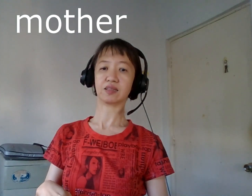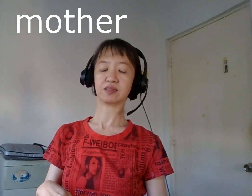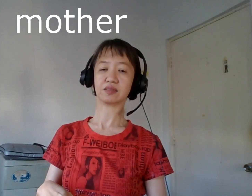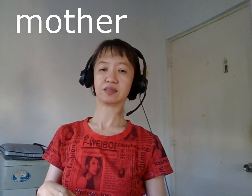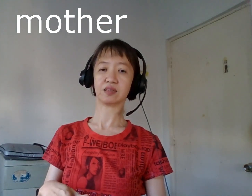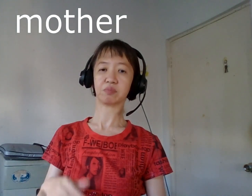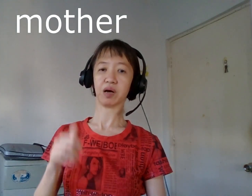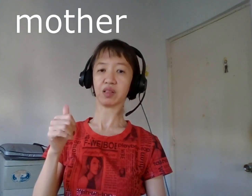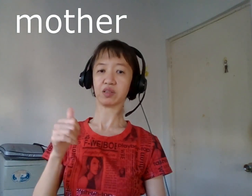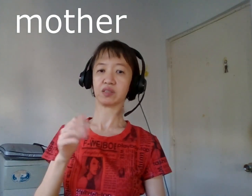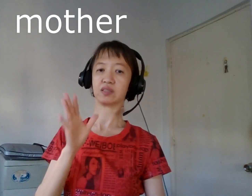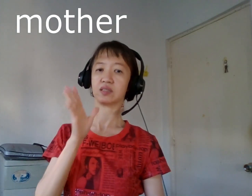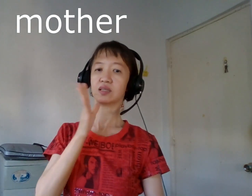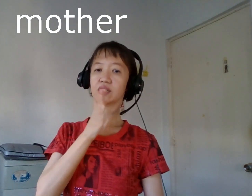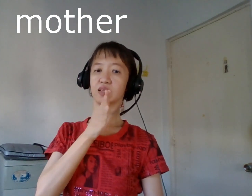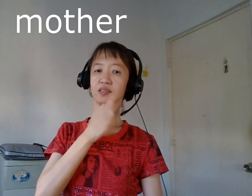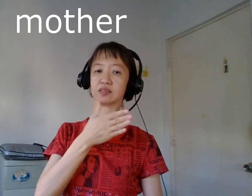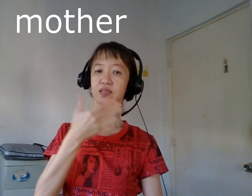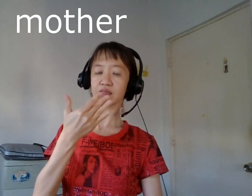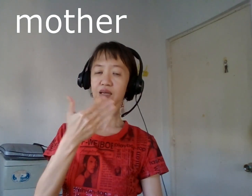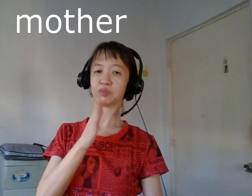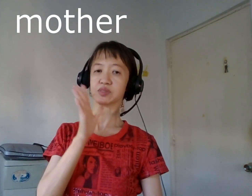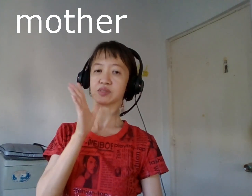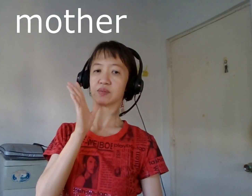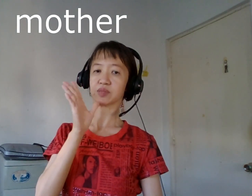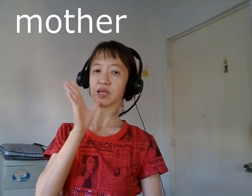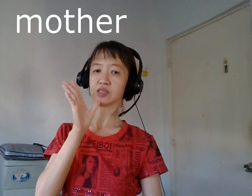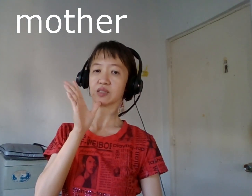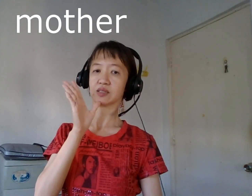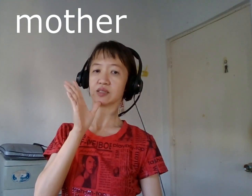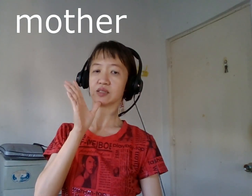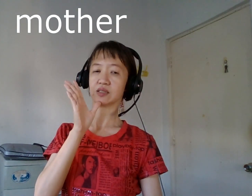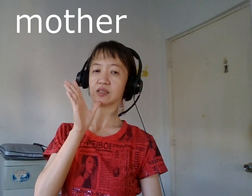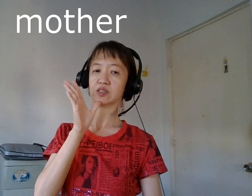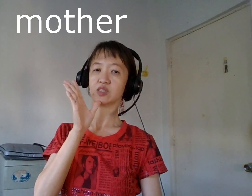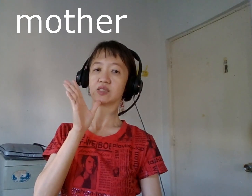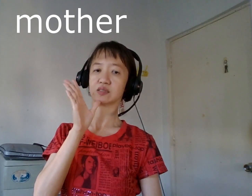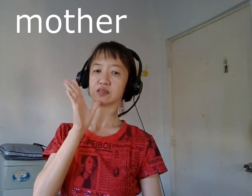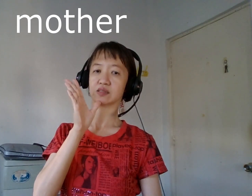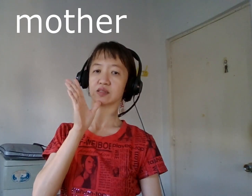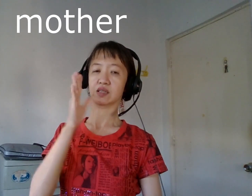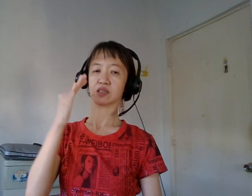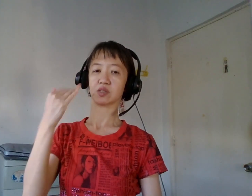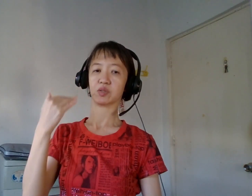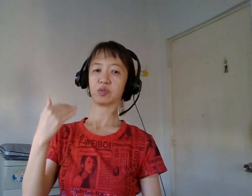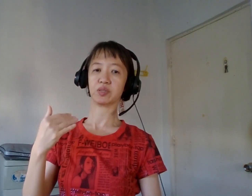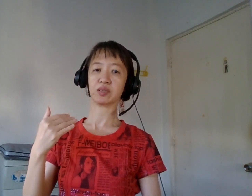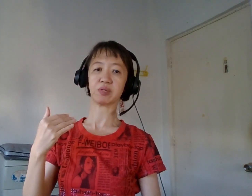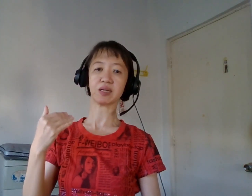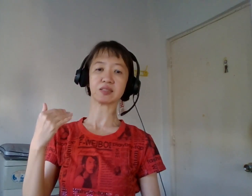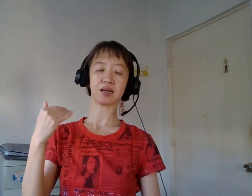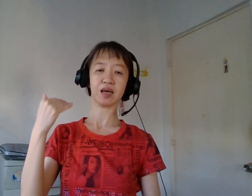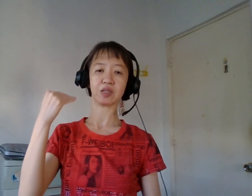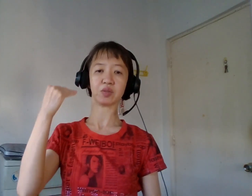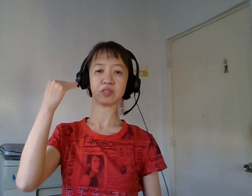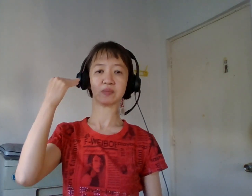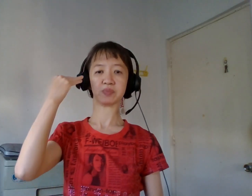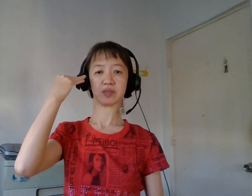and mother is the thumbs touching the chin. So in American Sign Language, the